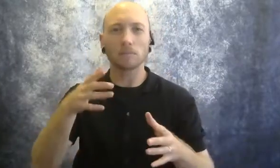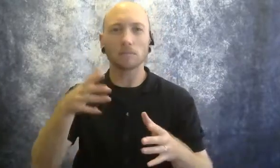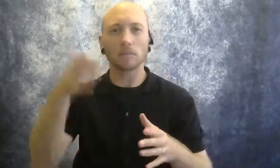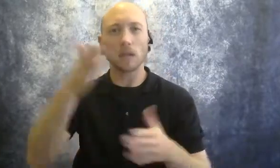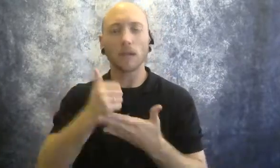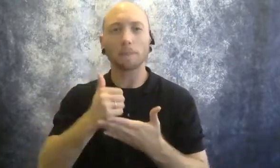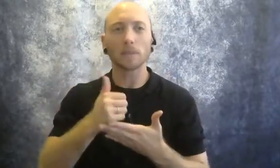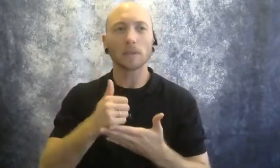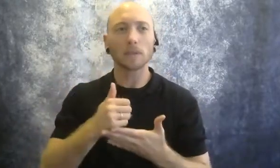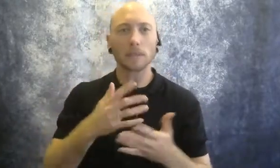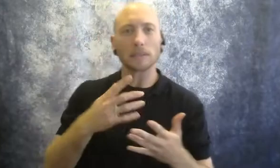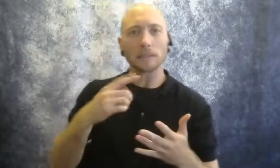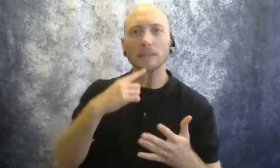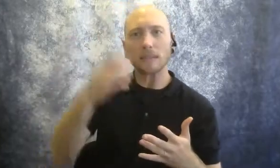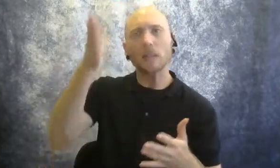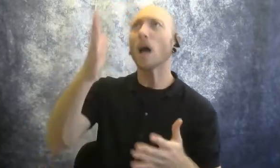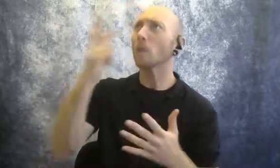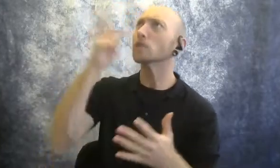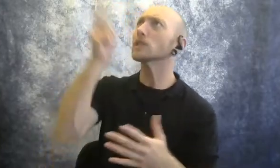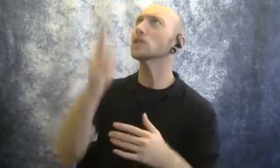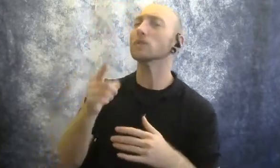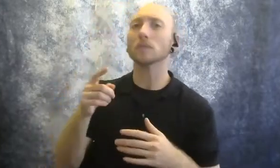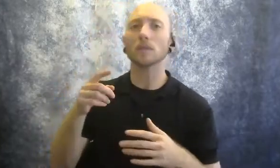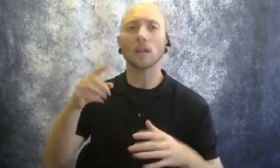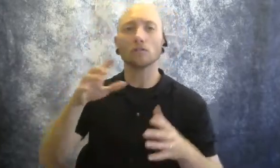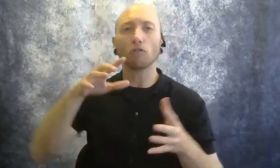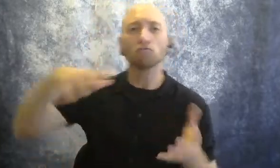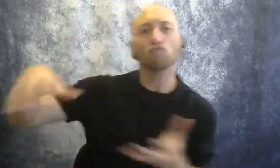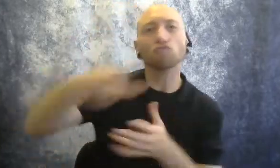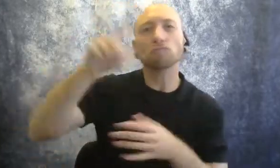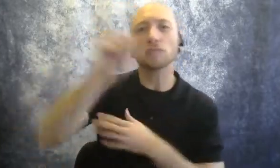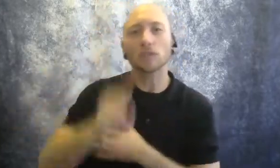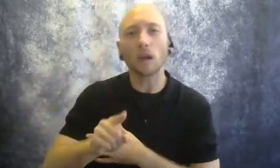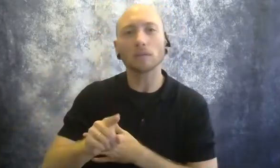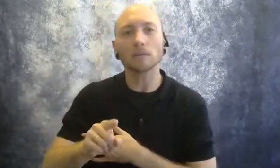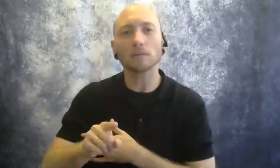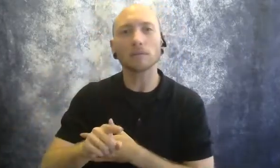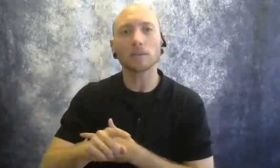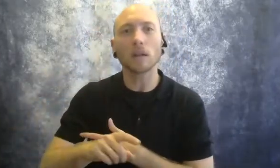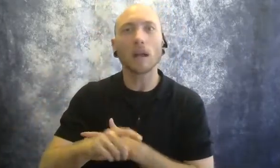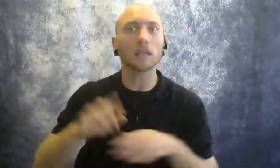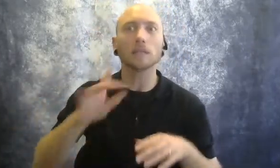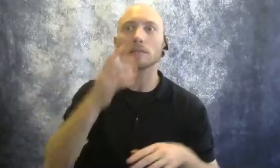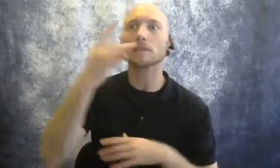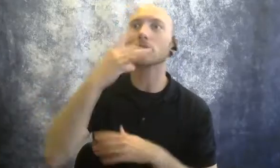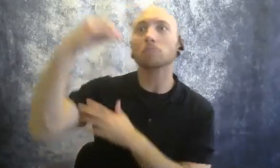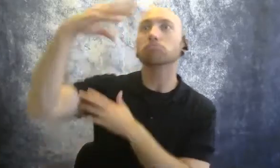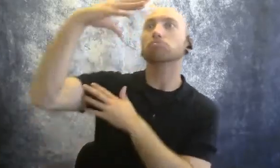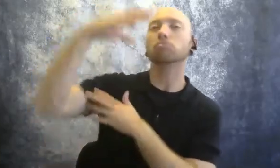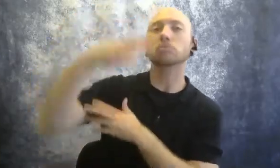did not listen. The man looked around and said, God, let me see you. And a star shined brightly, but the man did not notice.